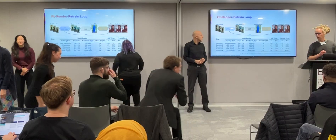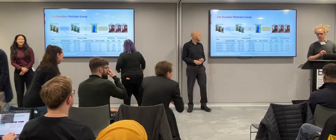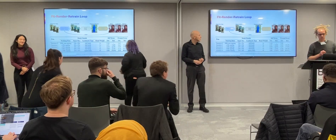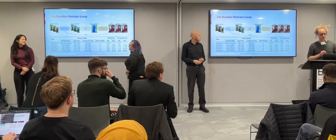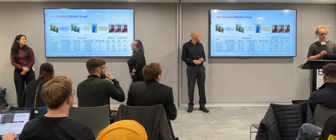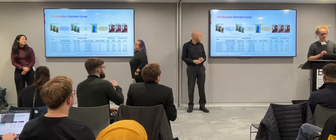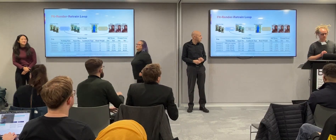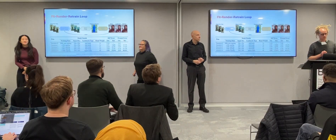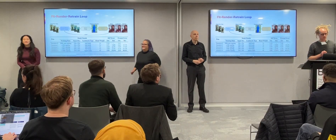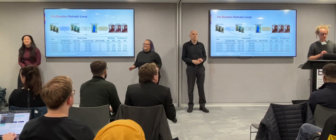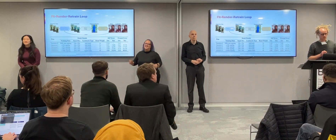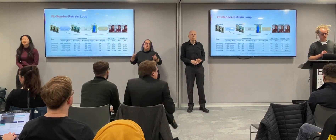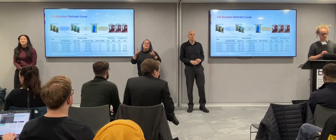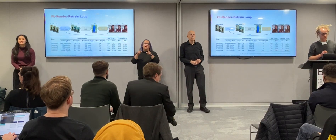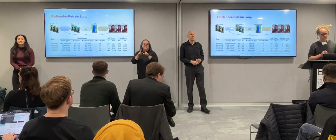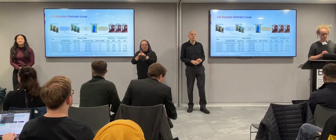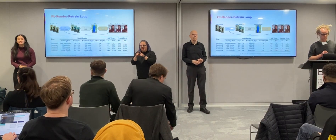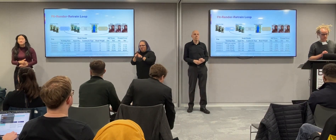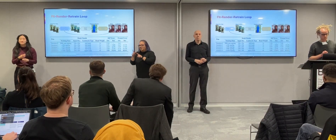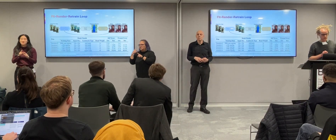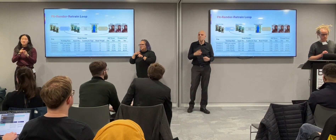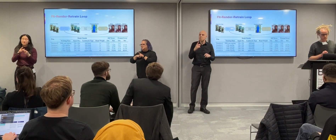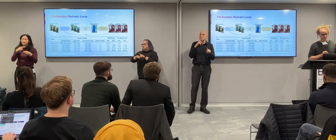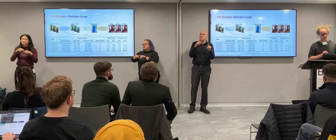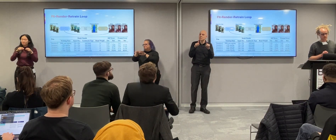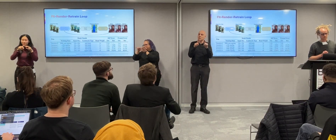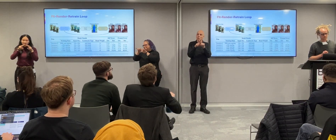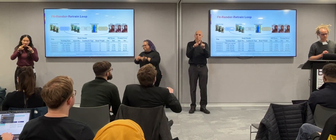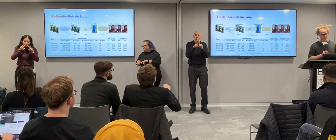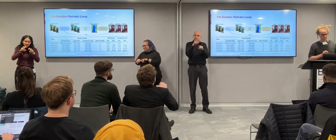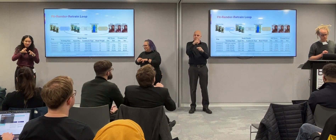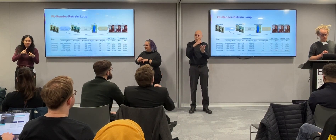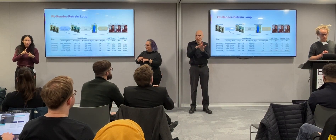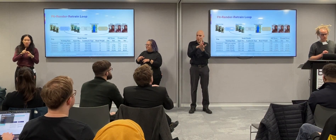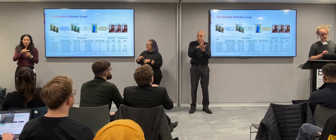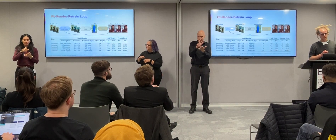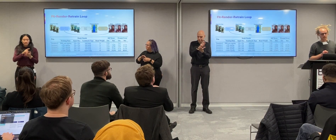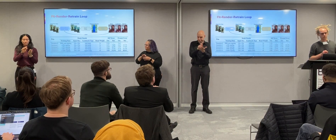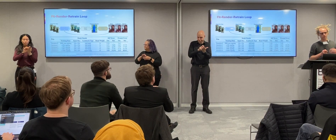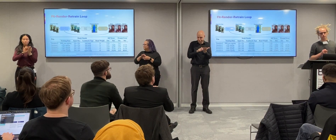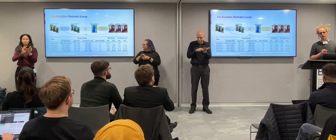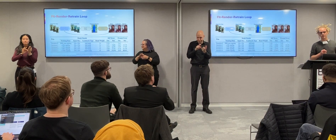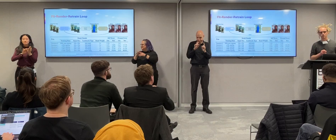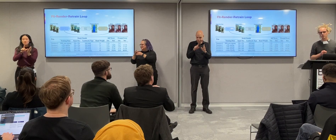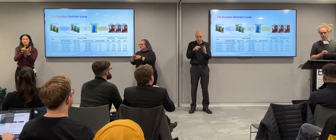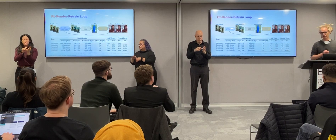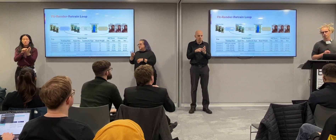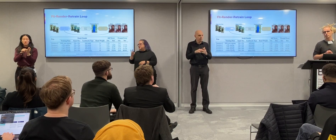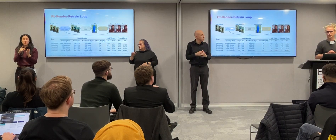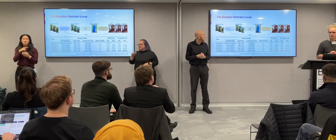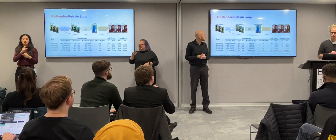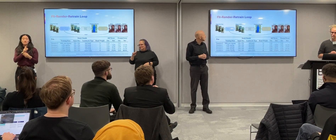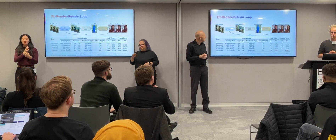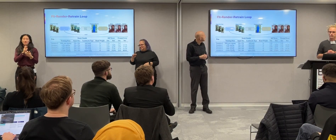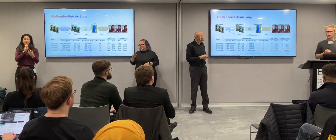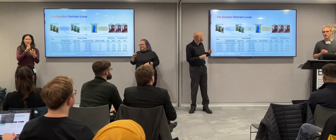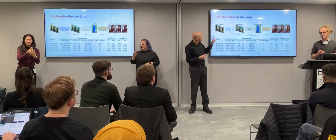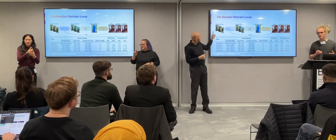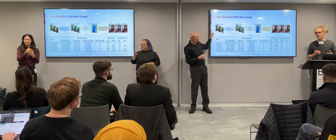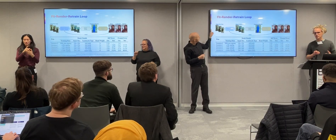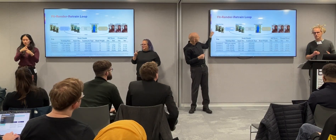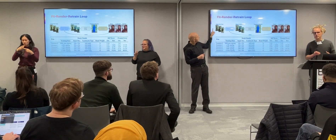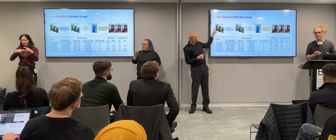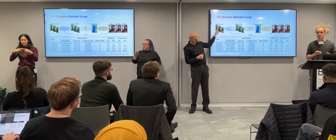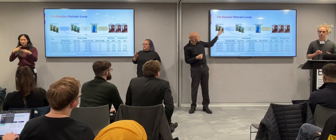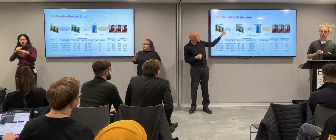what we're also writing about in that paper is a fit render retrain loop, and that's kind of like very